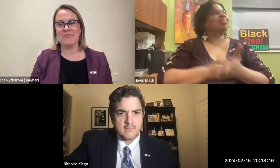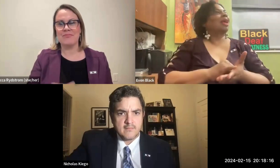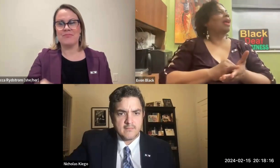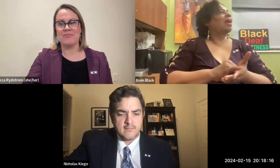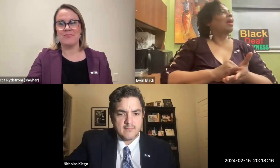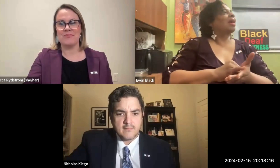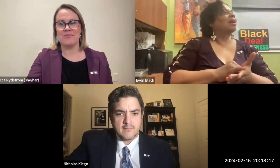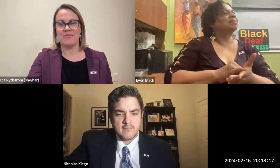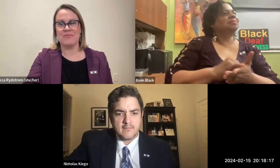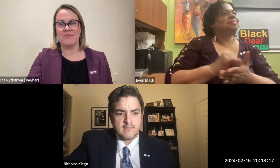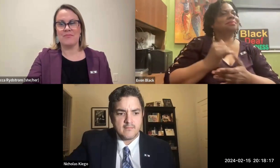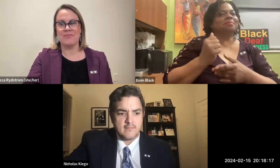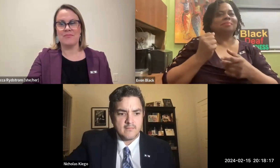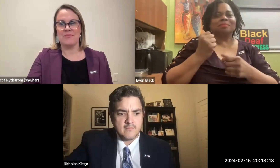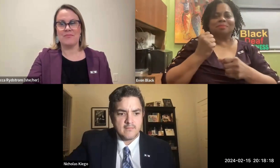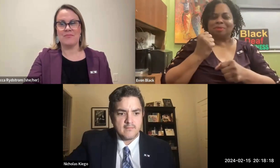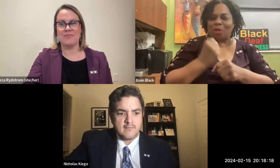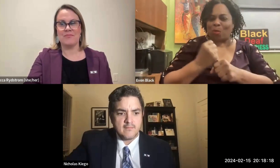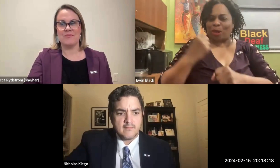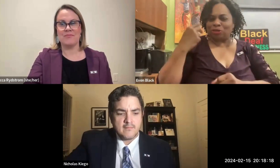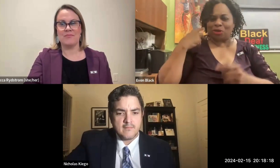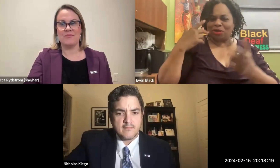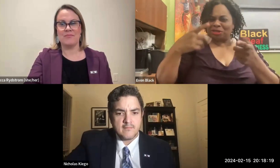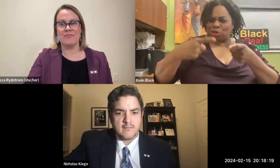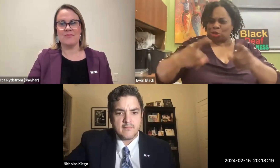We've had some conversations about that.